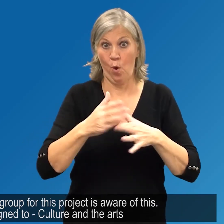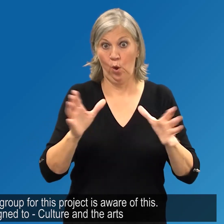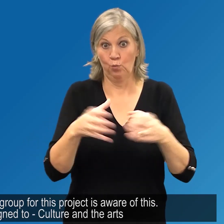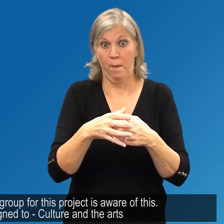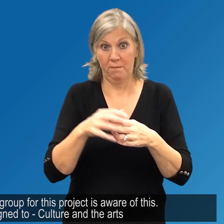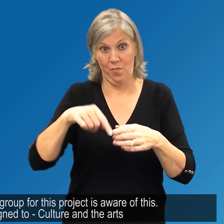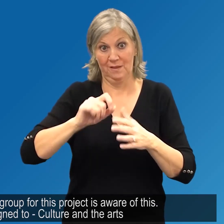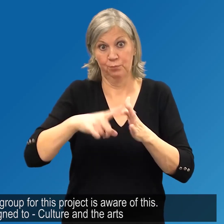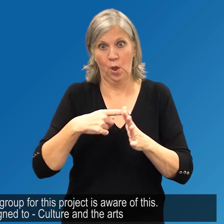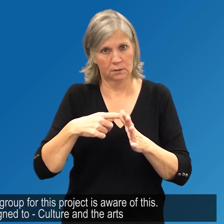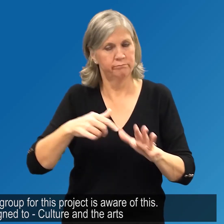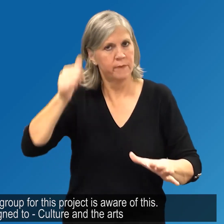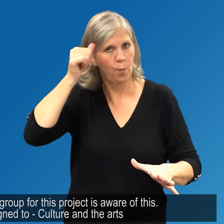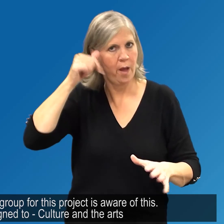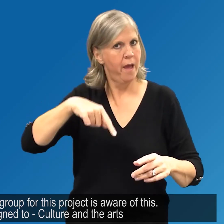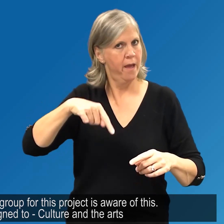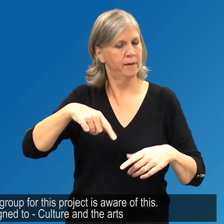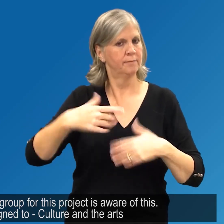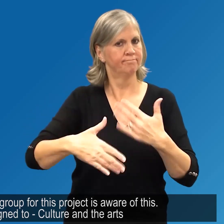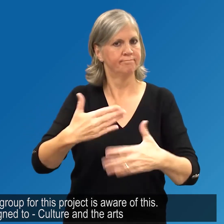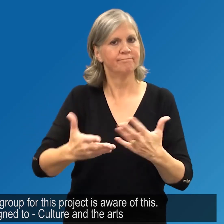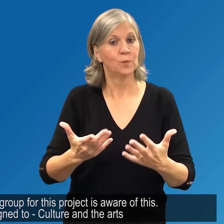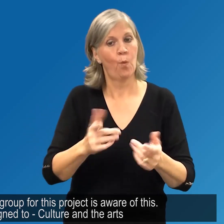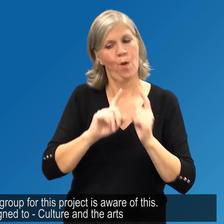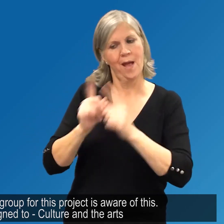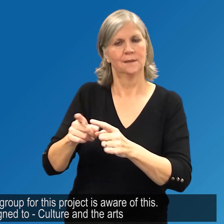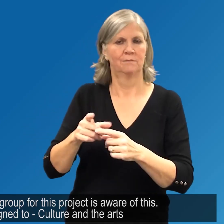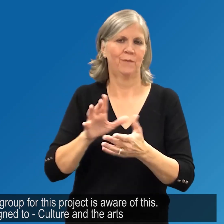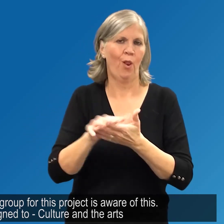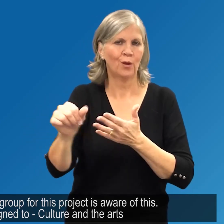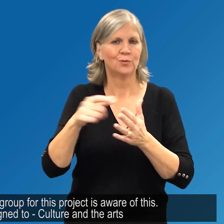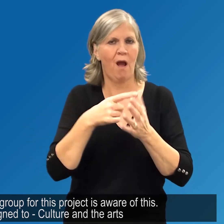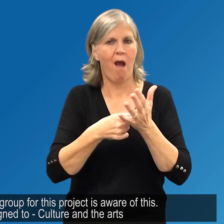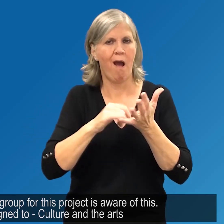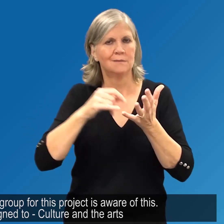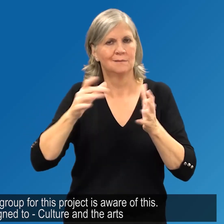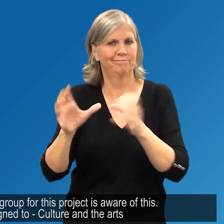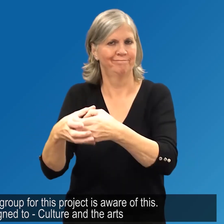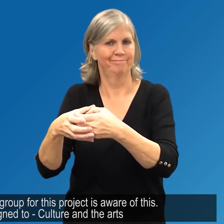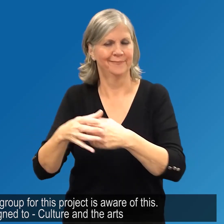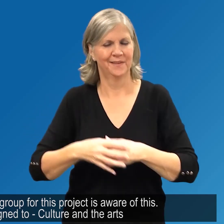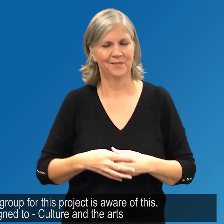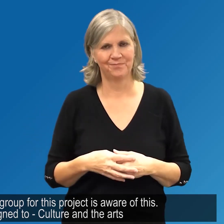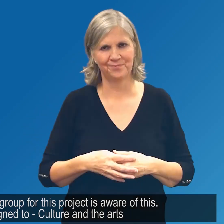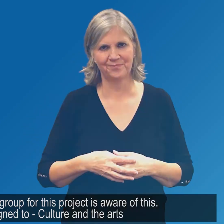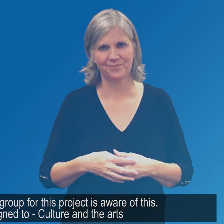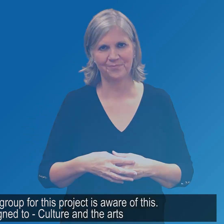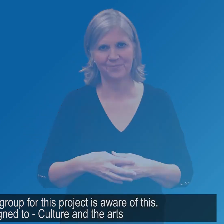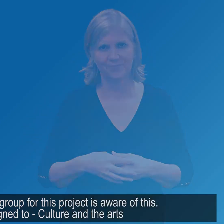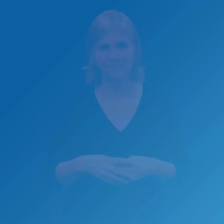The working group of this project is aware of this. Assigned to Culture and the Arts.